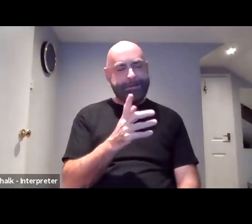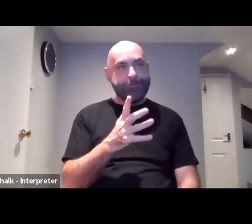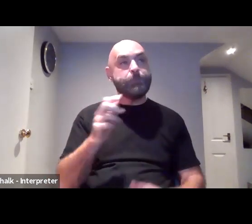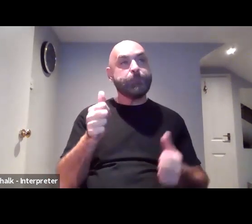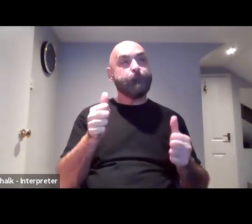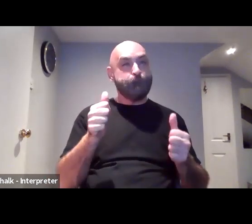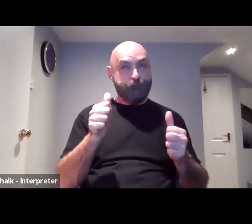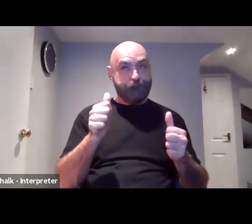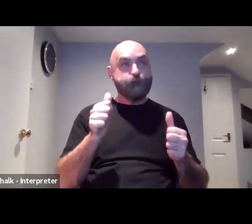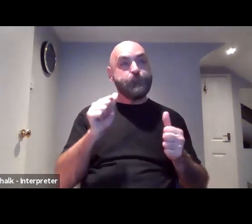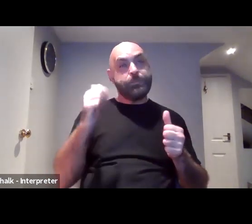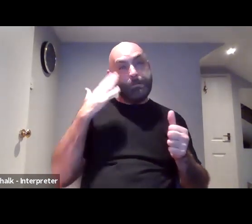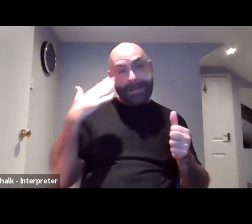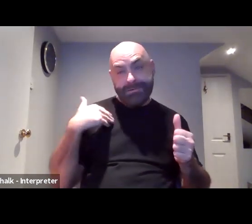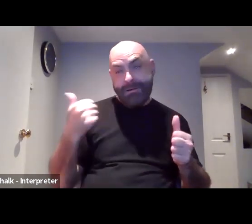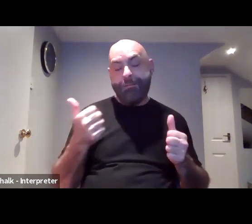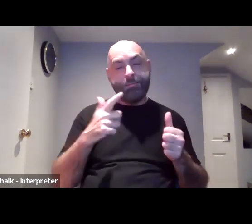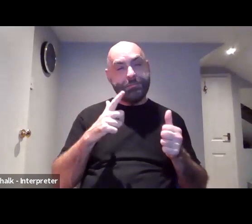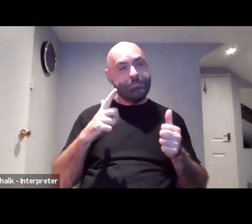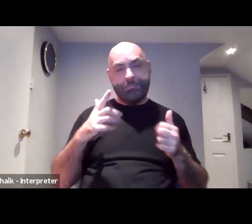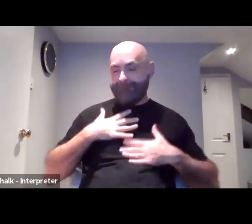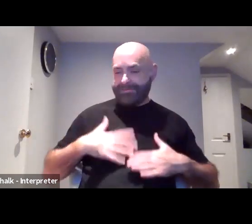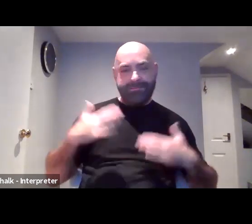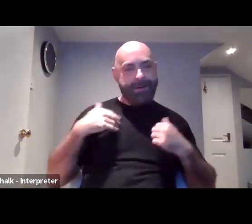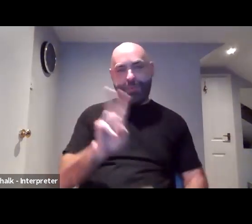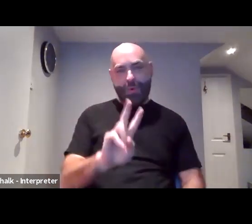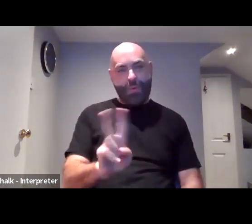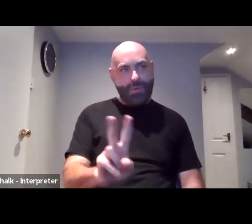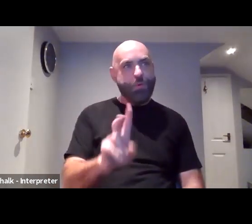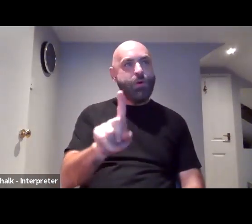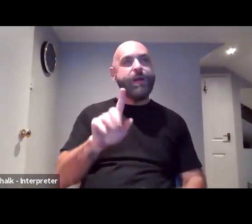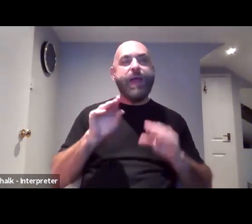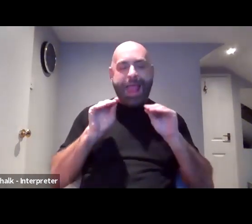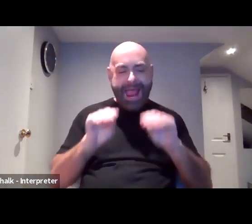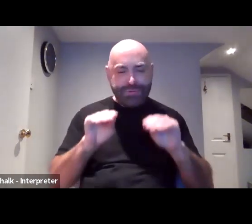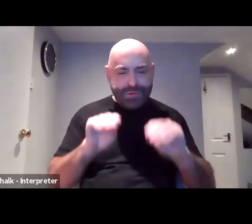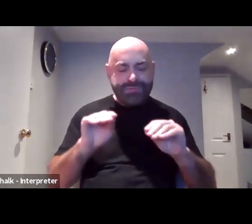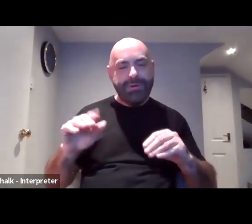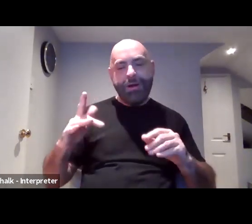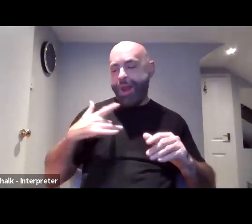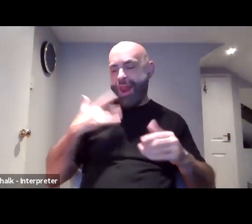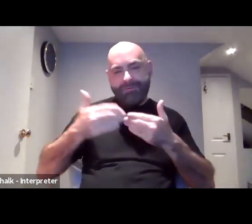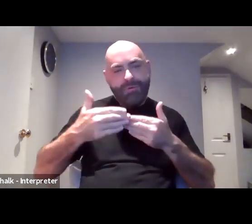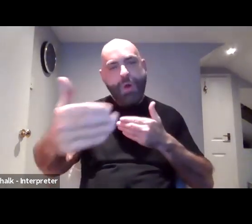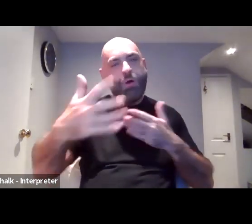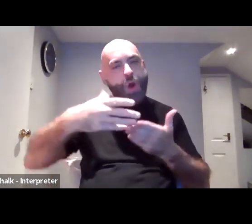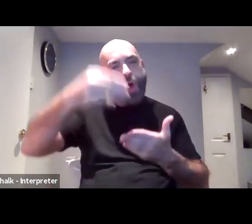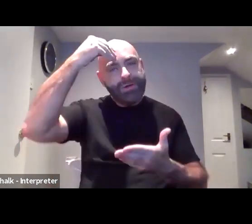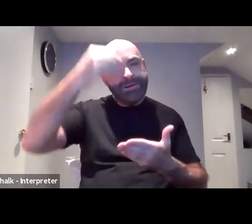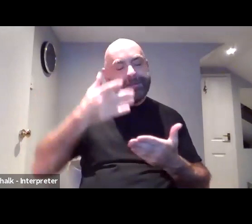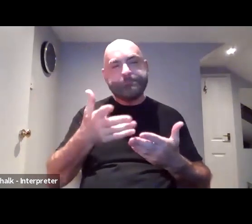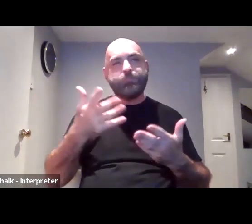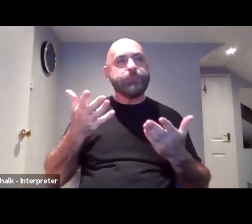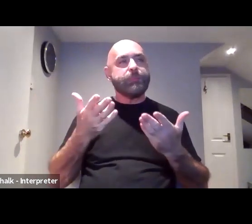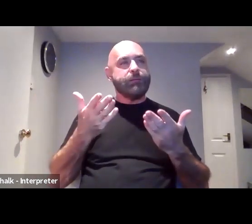And that's key to mental health as it is to physical health. Education and lifelong learning.